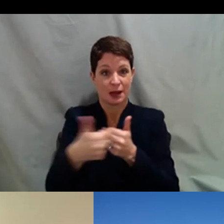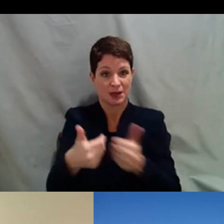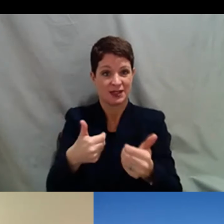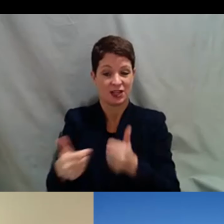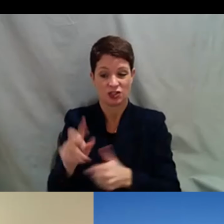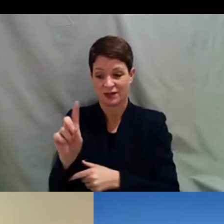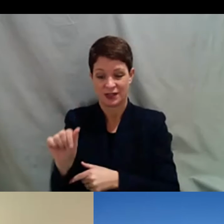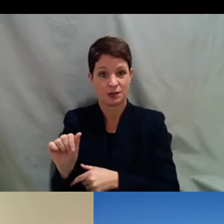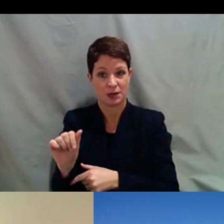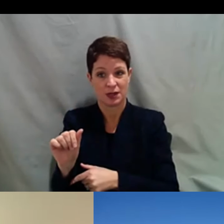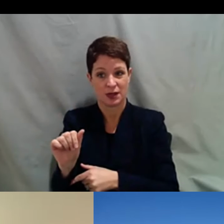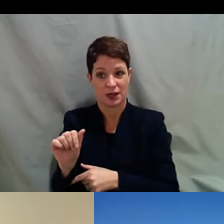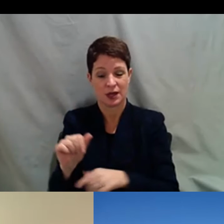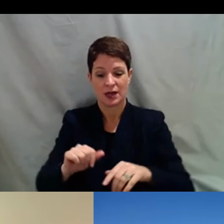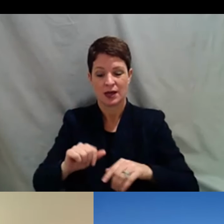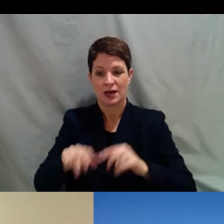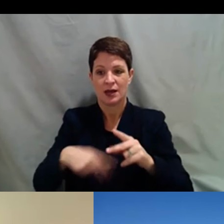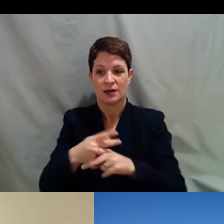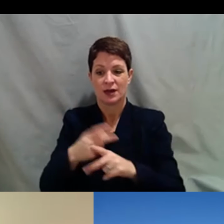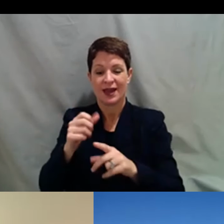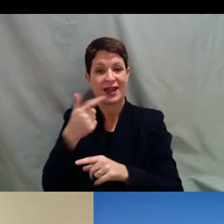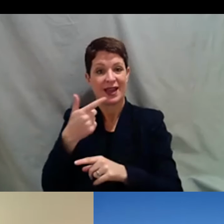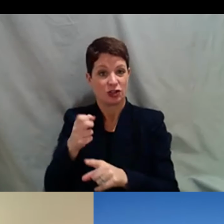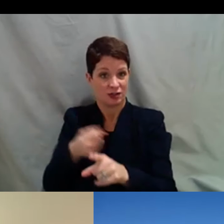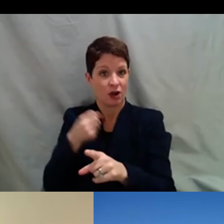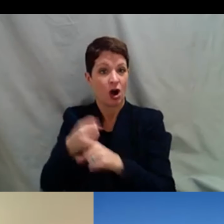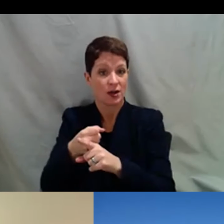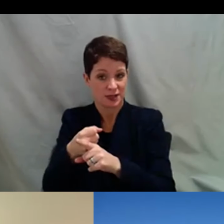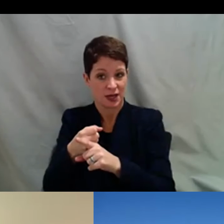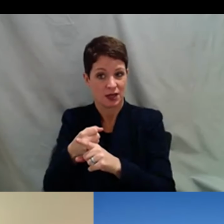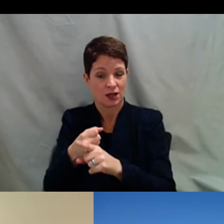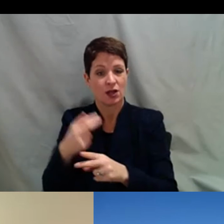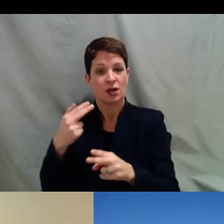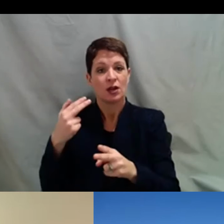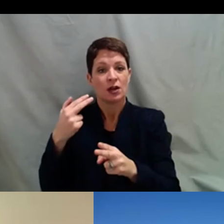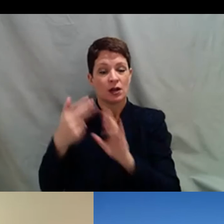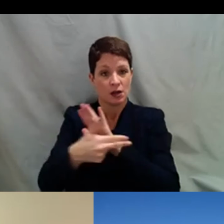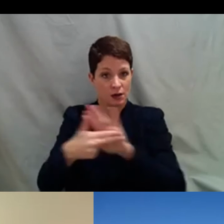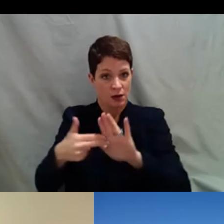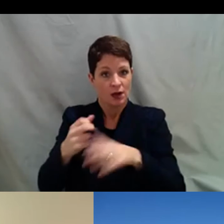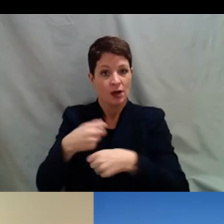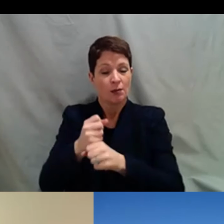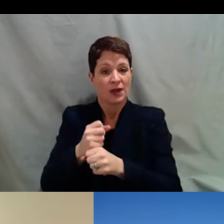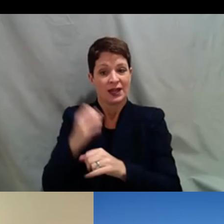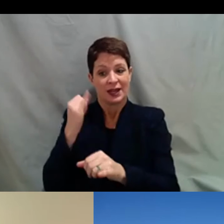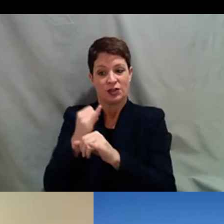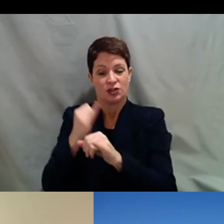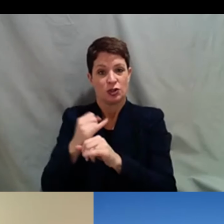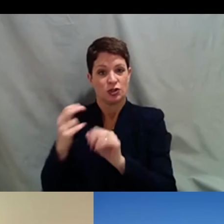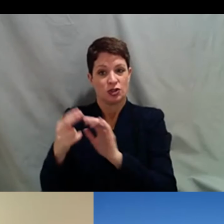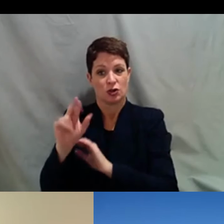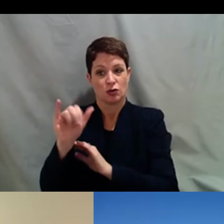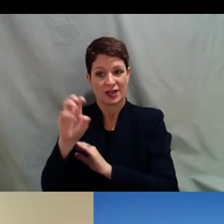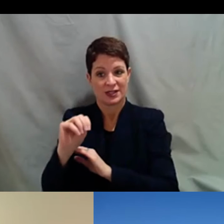disability by type and age of onset create institutional discrimination as they receive quote